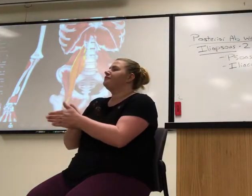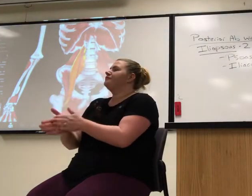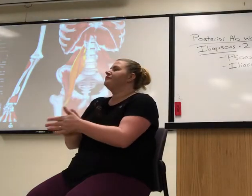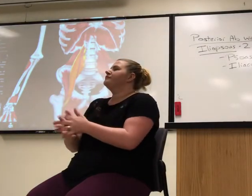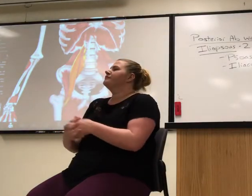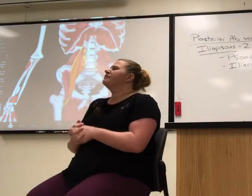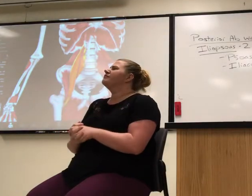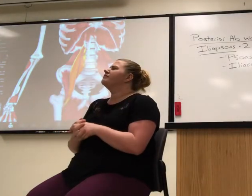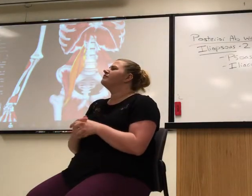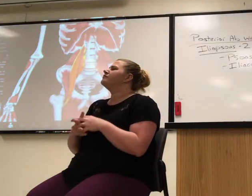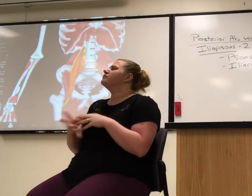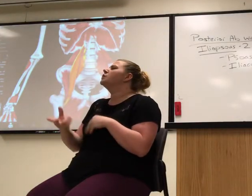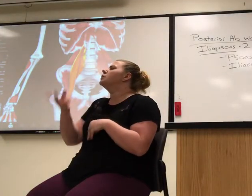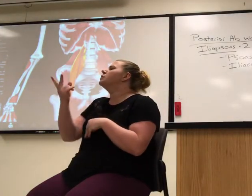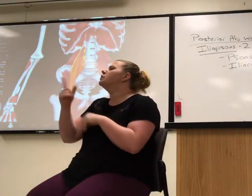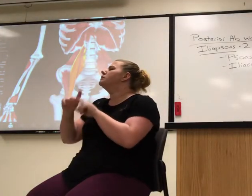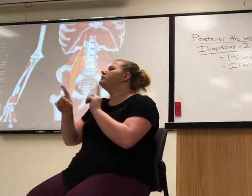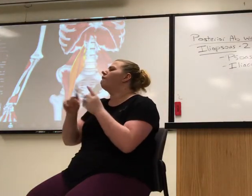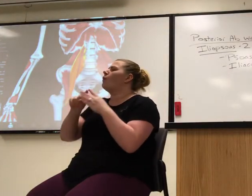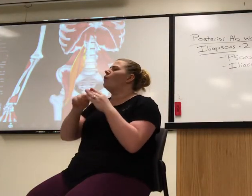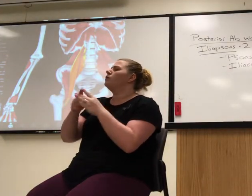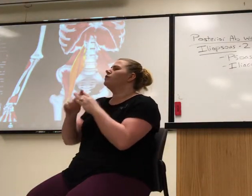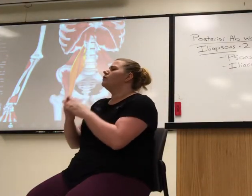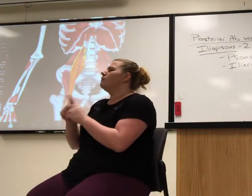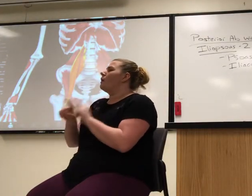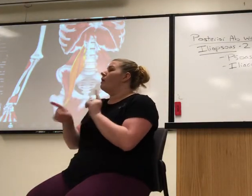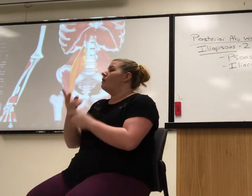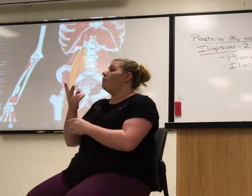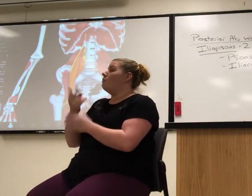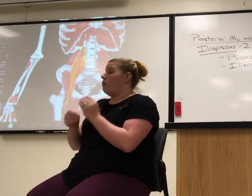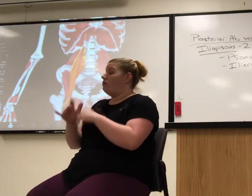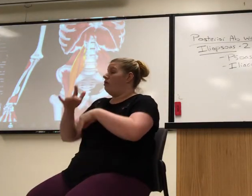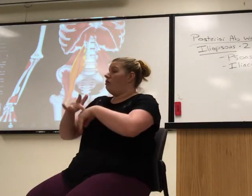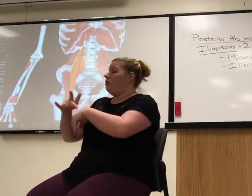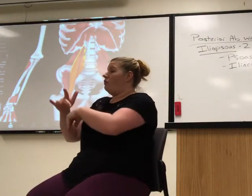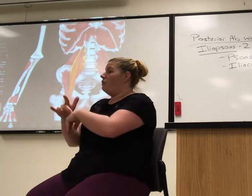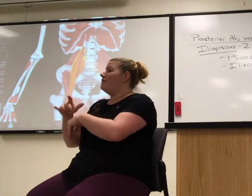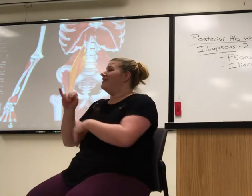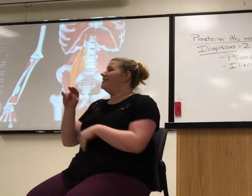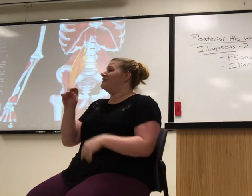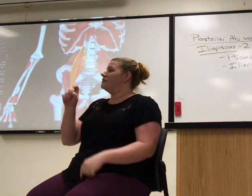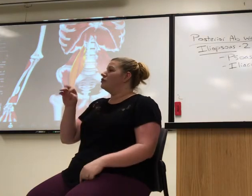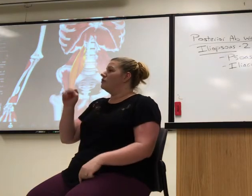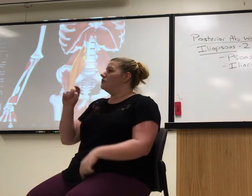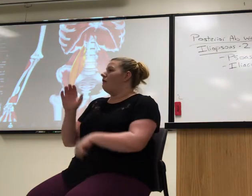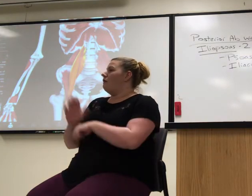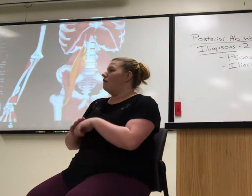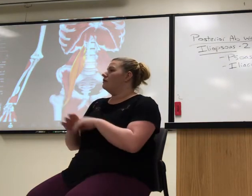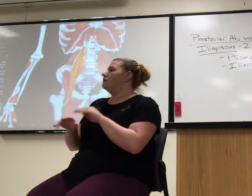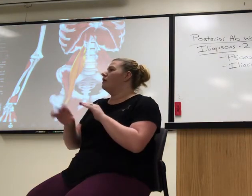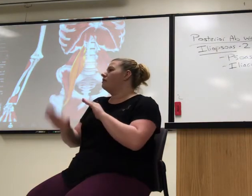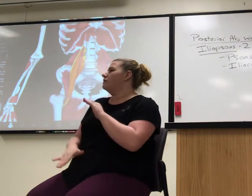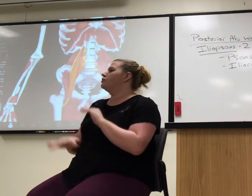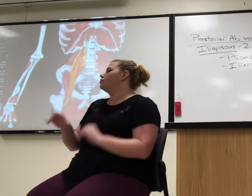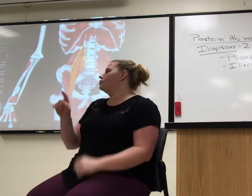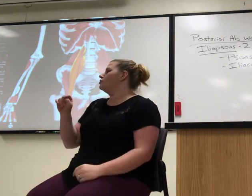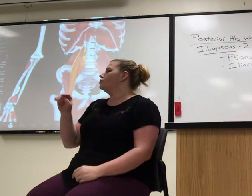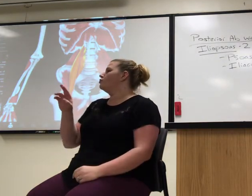So two different origins, but they will both insert on lesser trochanter.